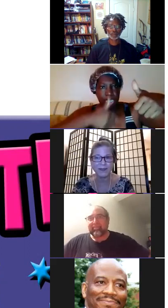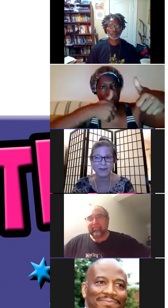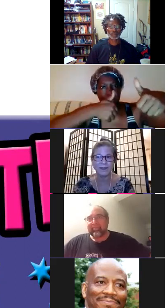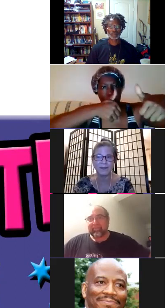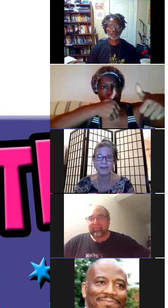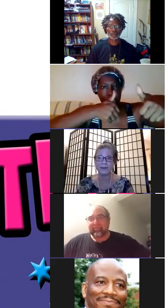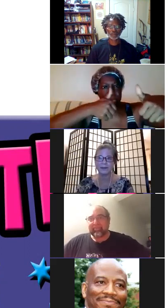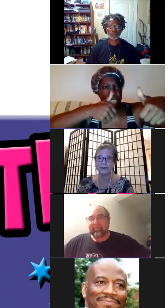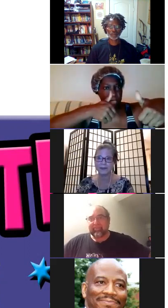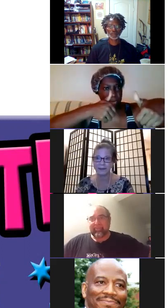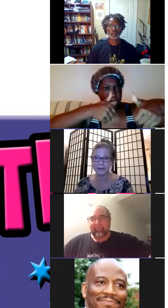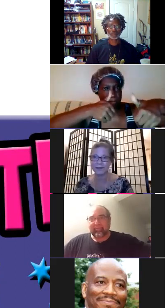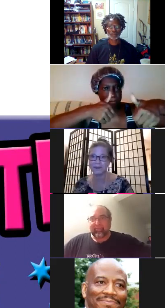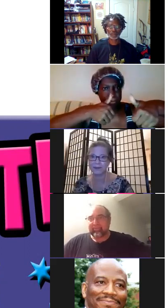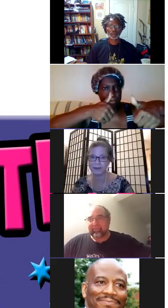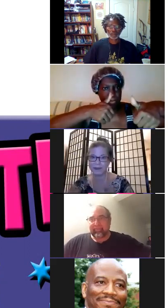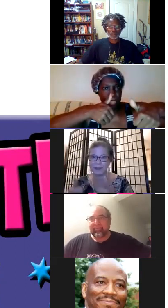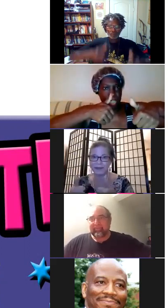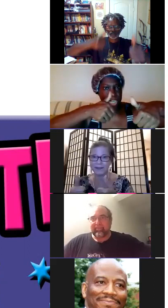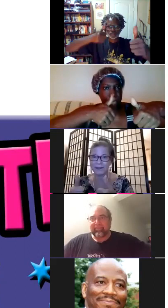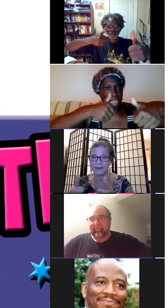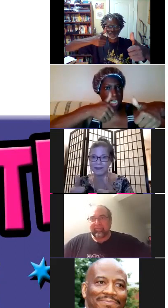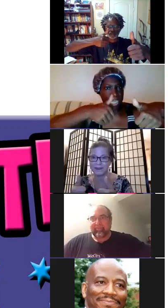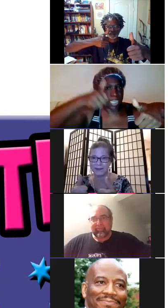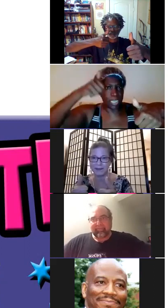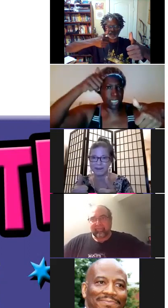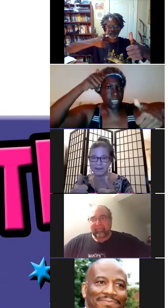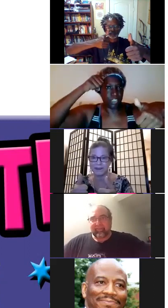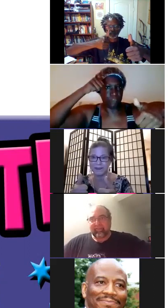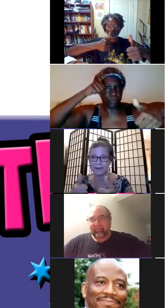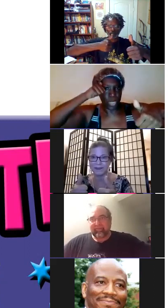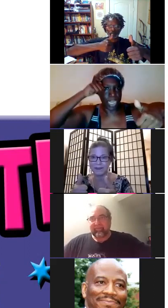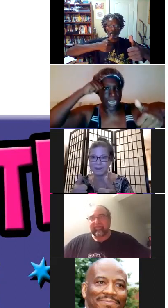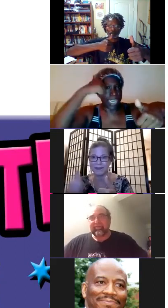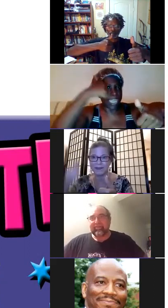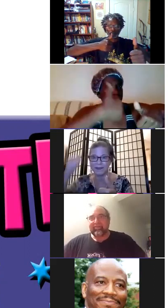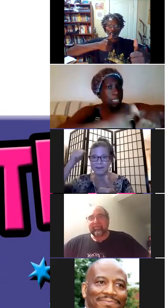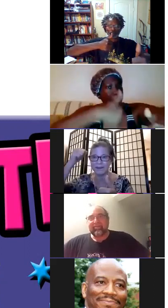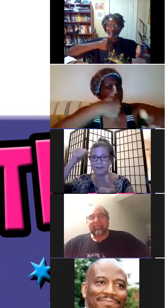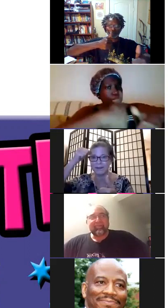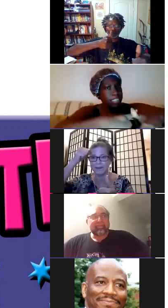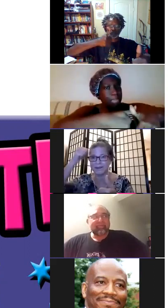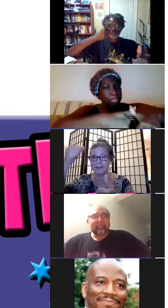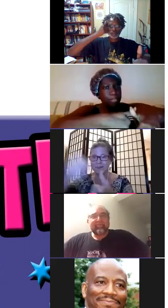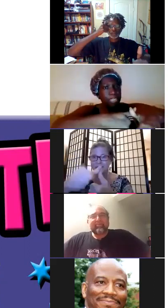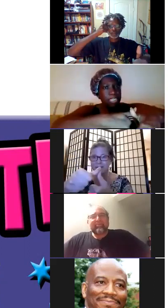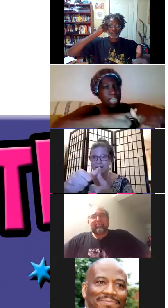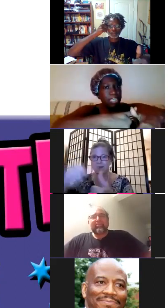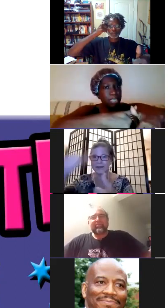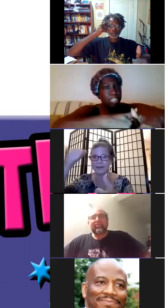you take your two thumbs, right? Your dominant hand to your forehead and tap